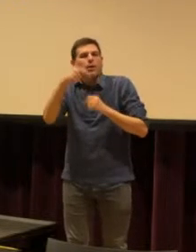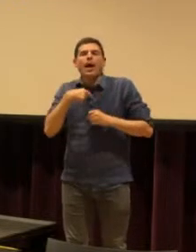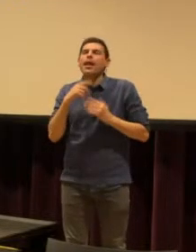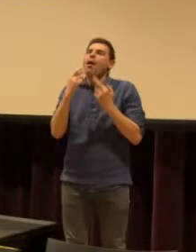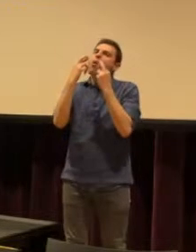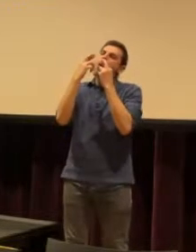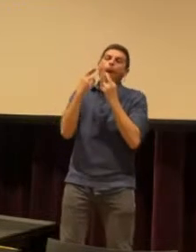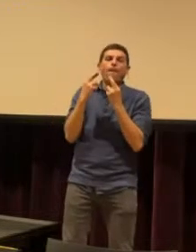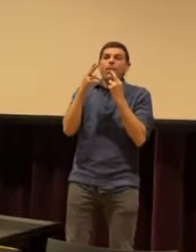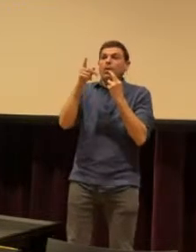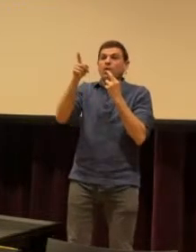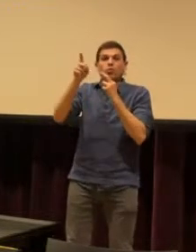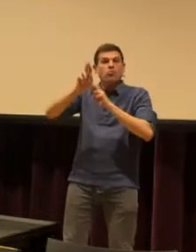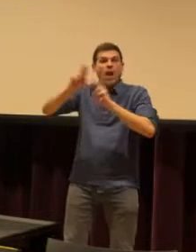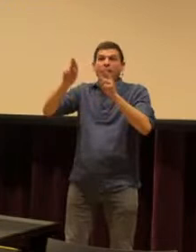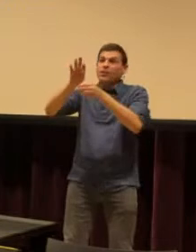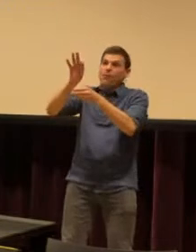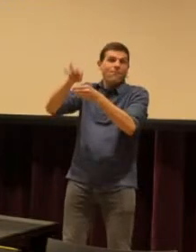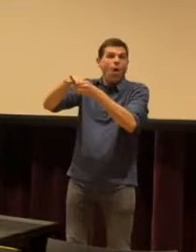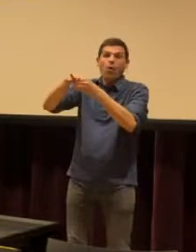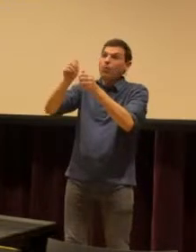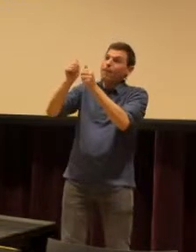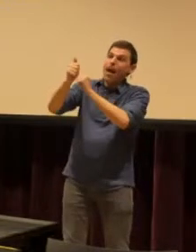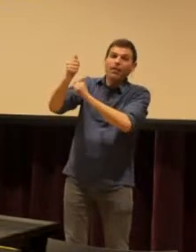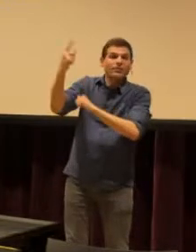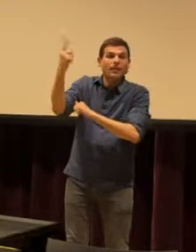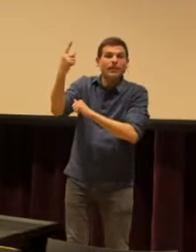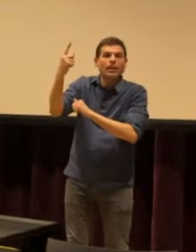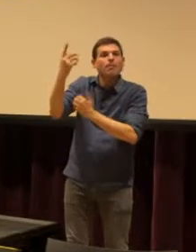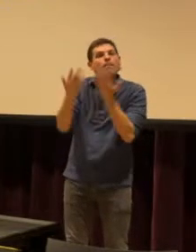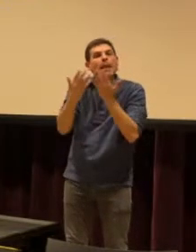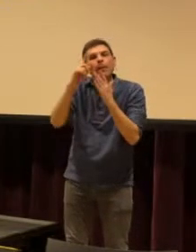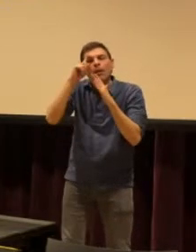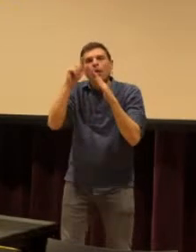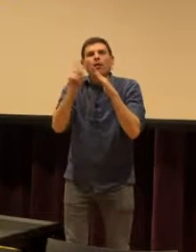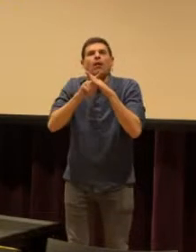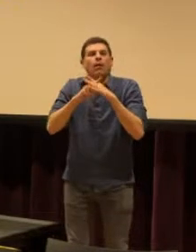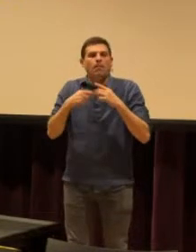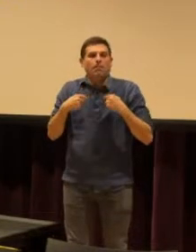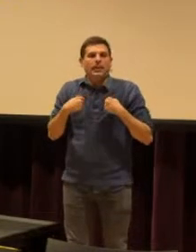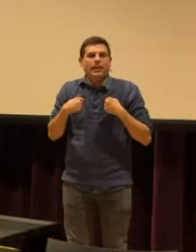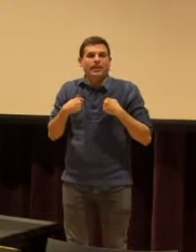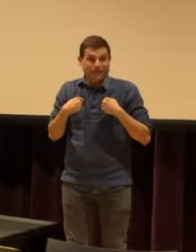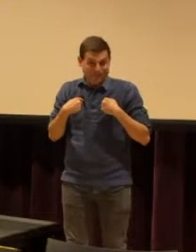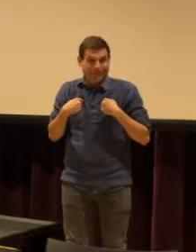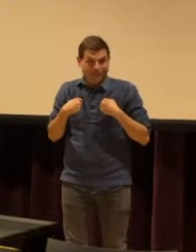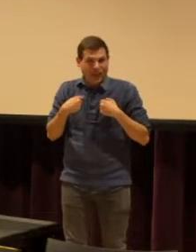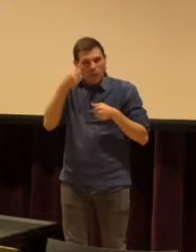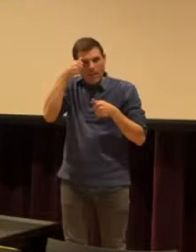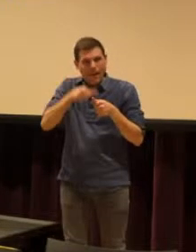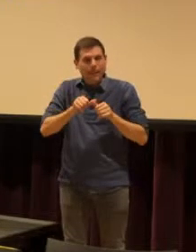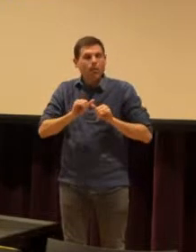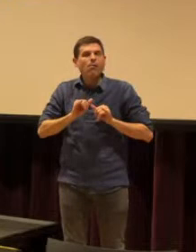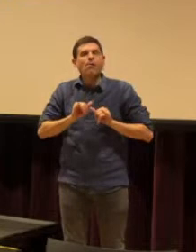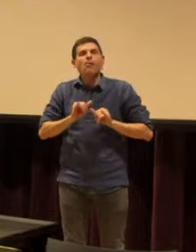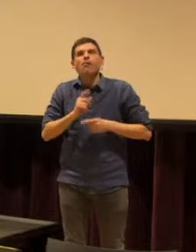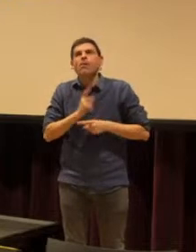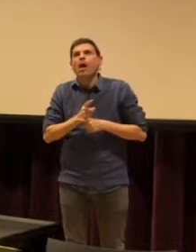this before they make a decision in the beginning. Because for me, I have a lot of mixed feelings and difficult